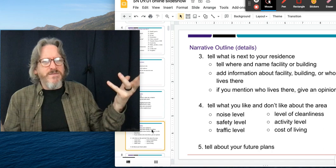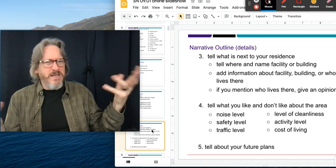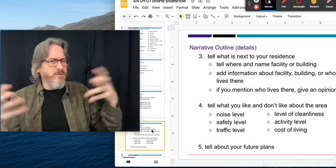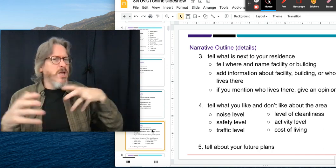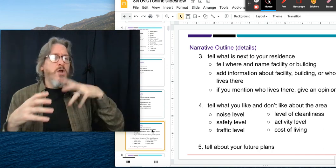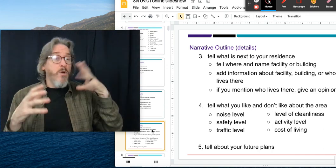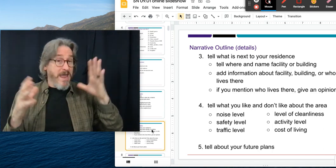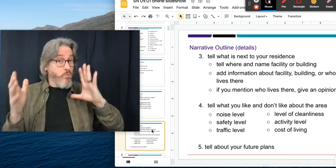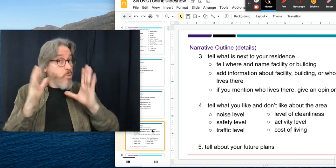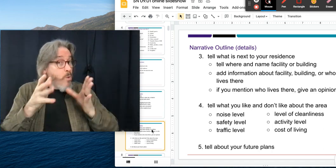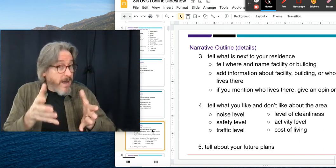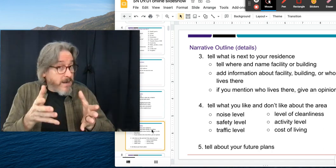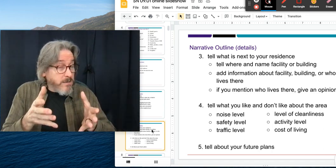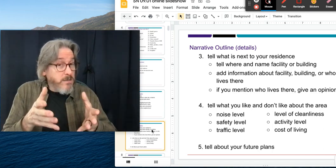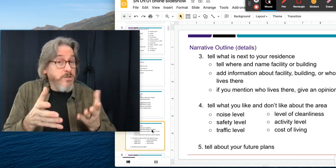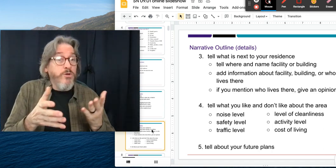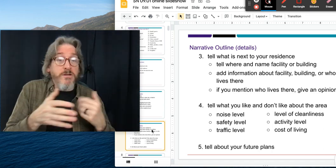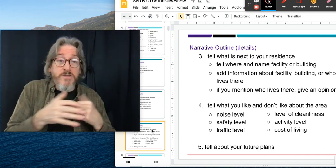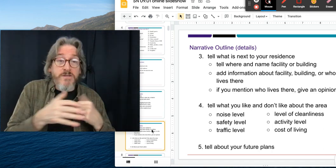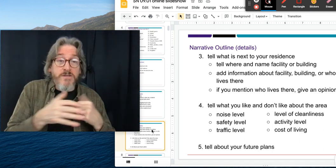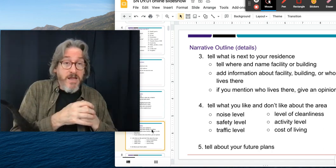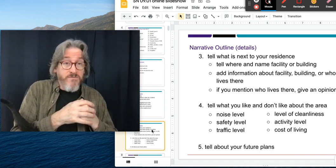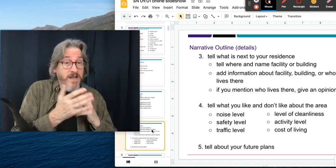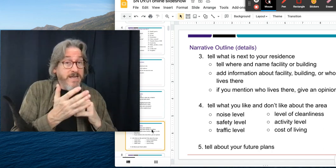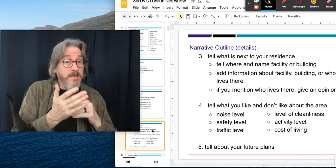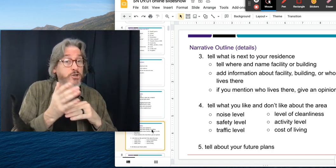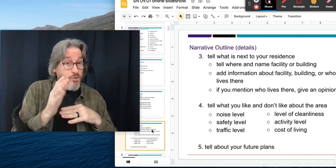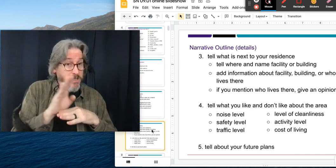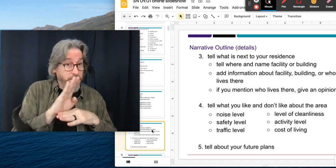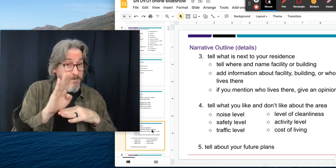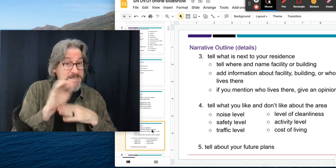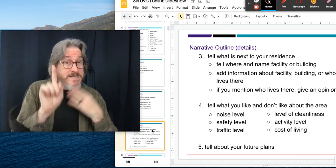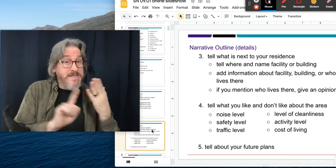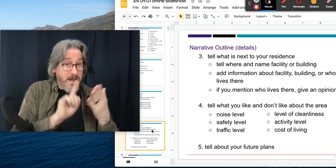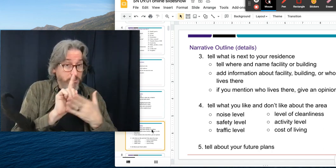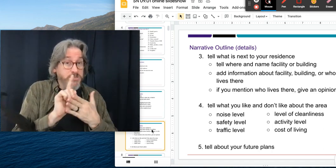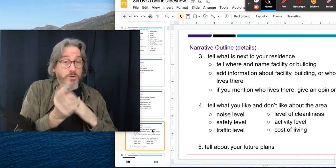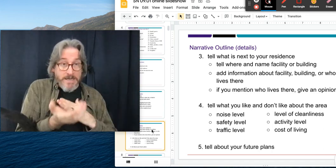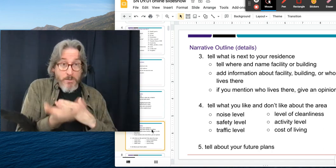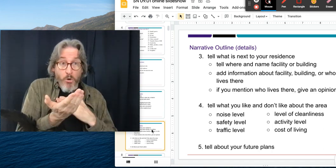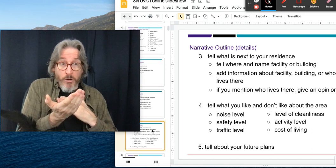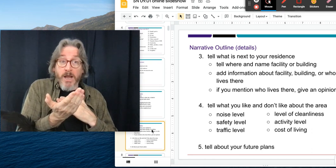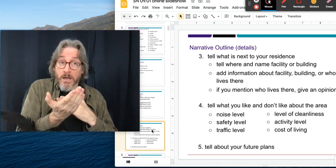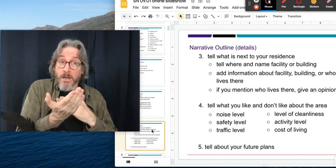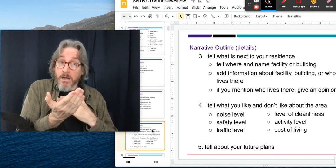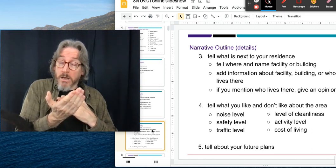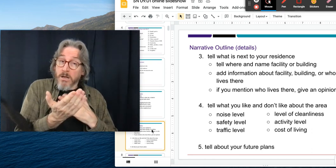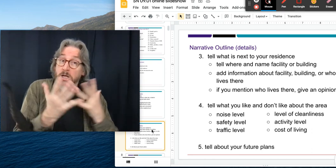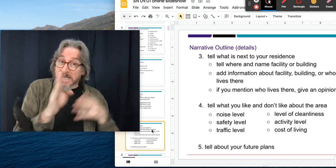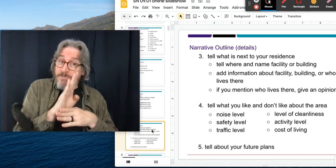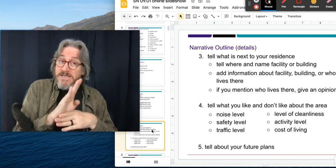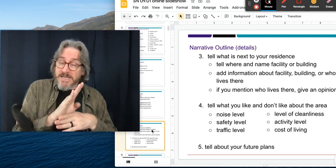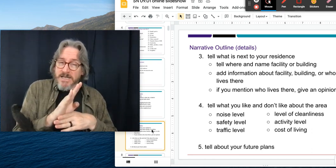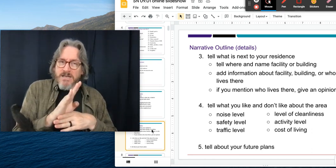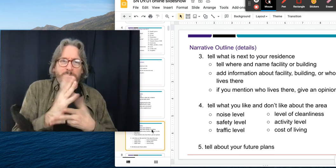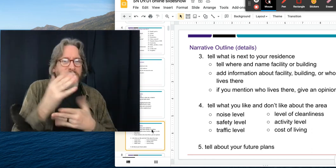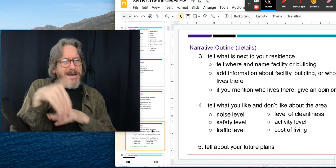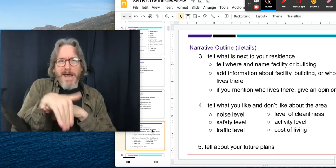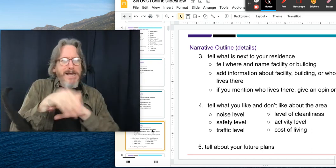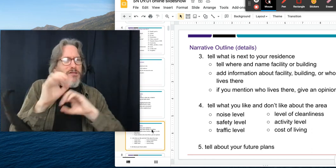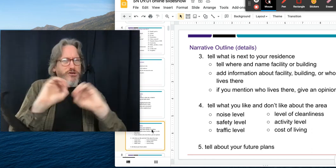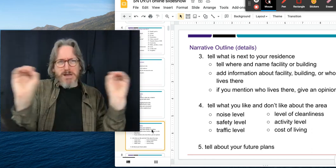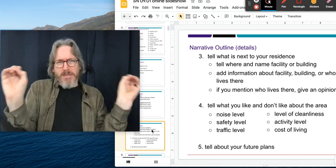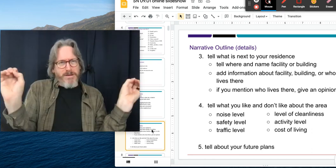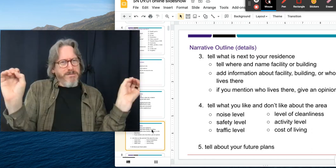what's the activity level? And when? You can think about if, like, during the business hours or like in the morning, it's busy, but